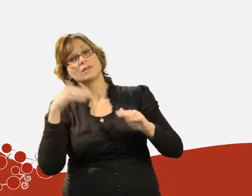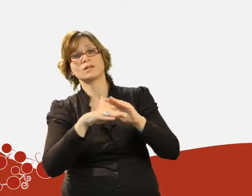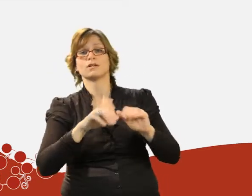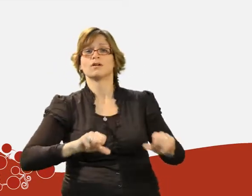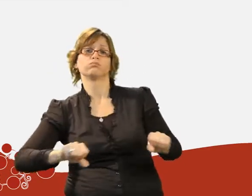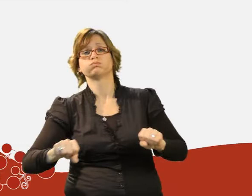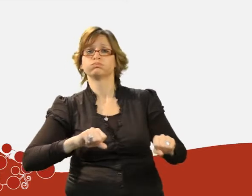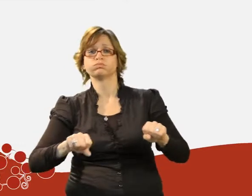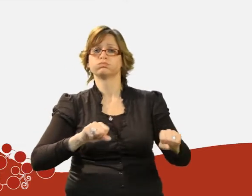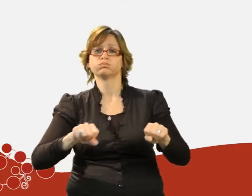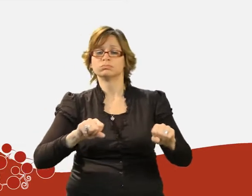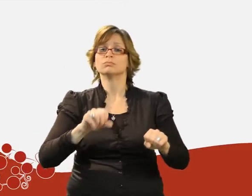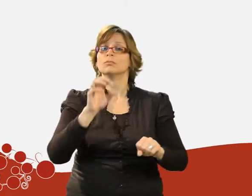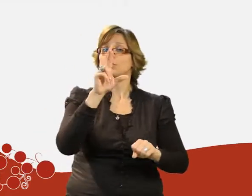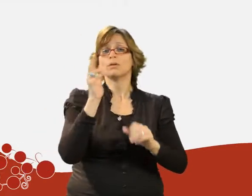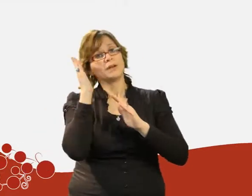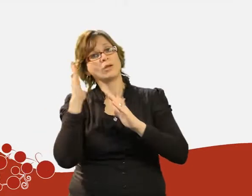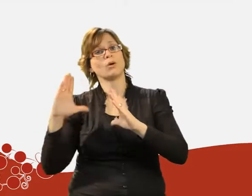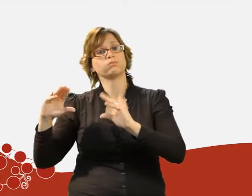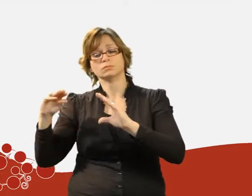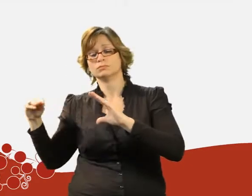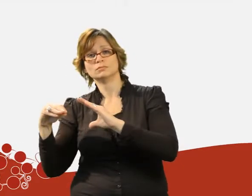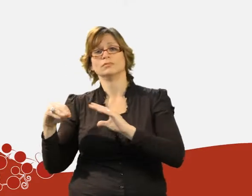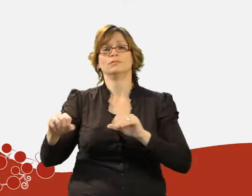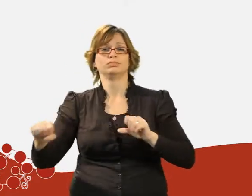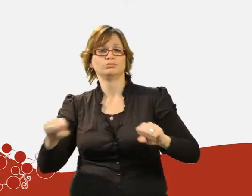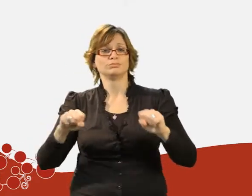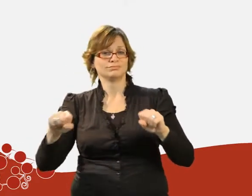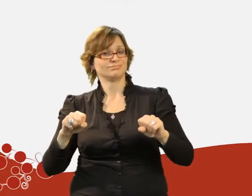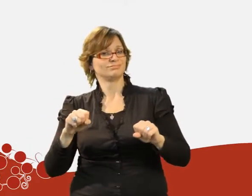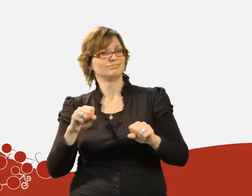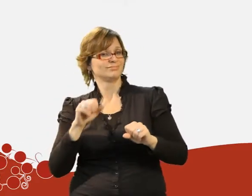There are vibrating alarms that can be used under a mattress or pillow.